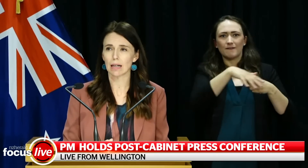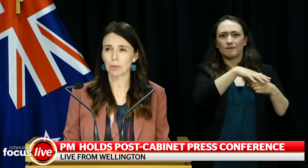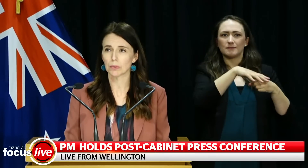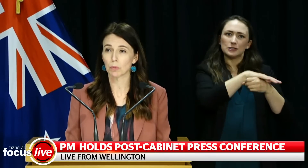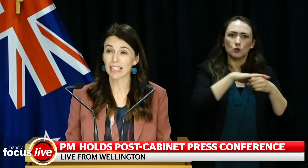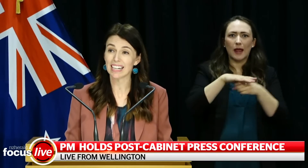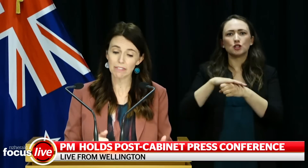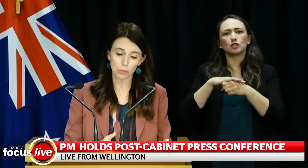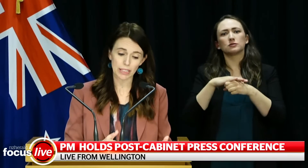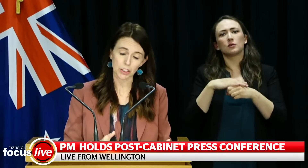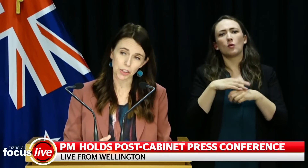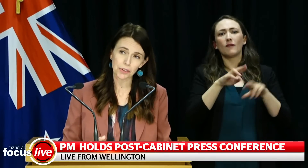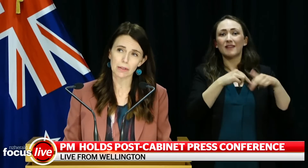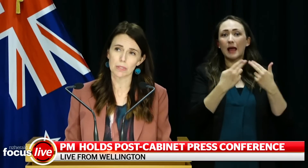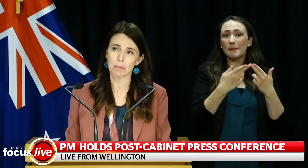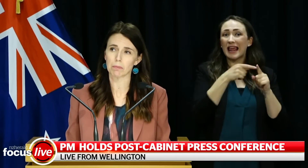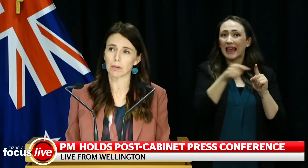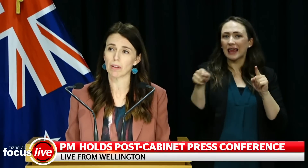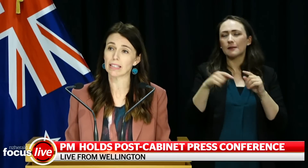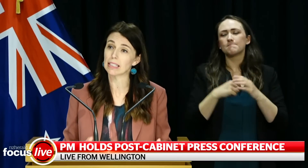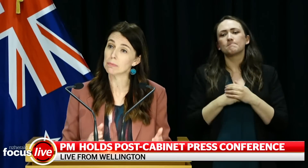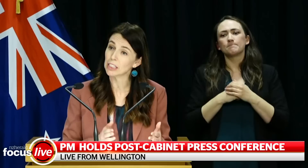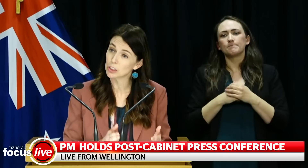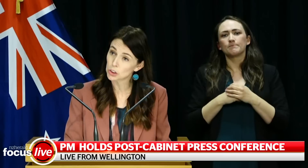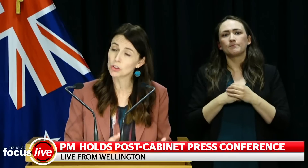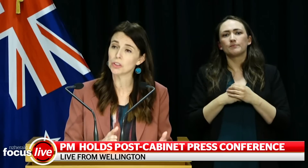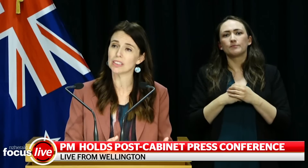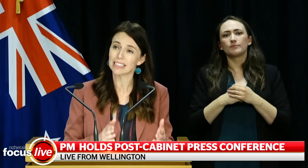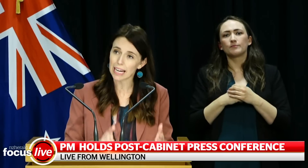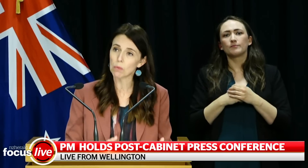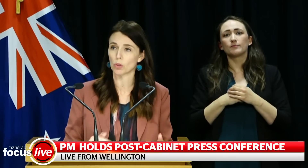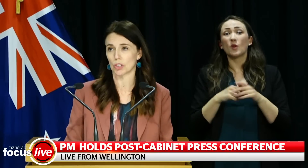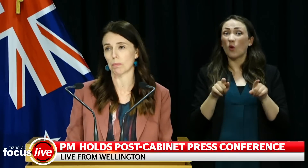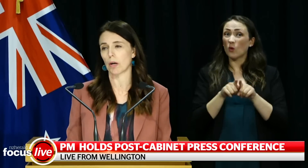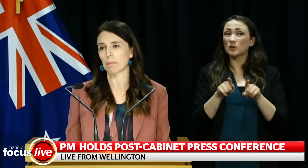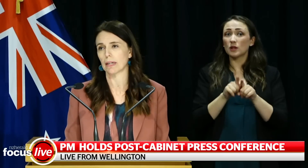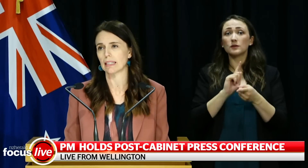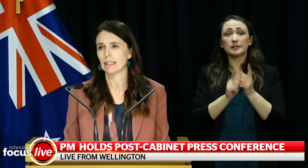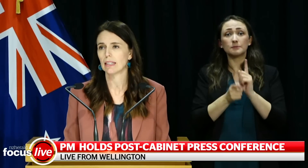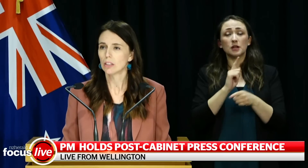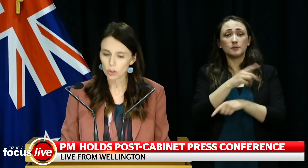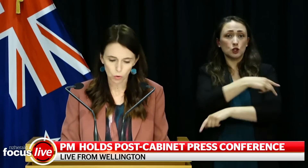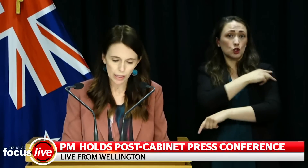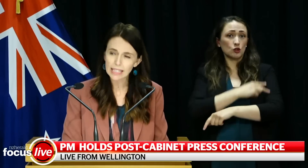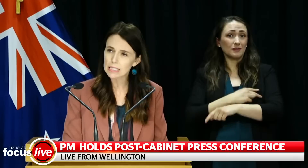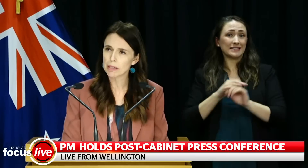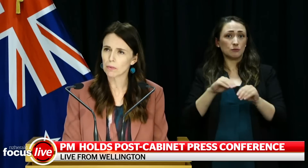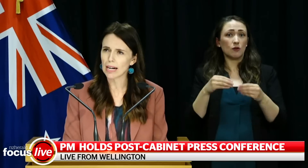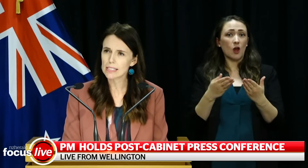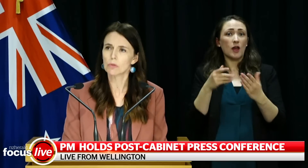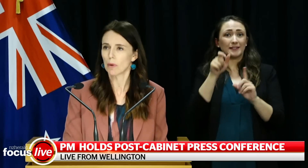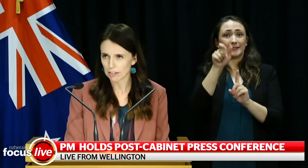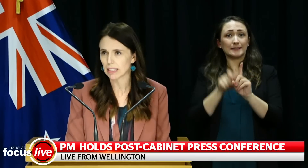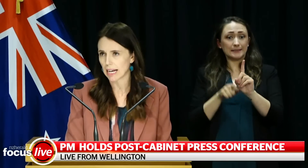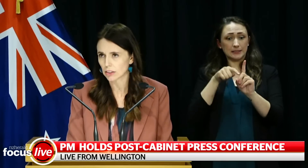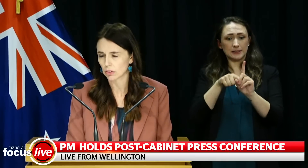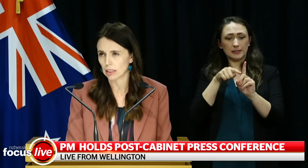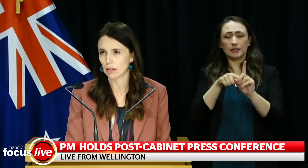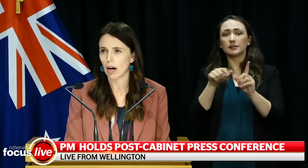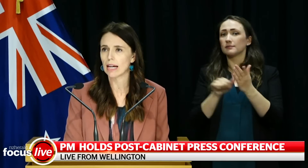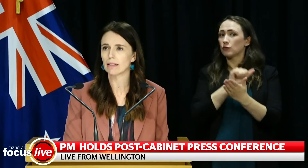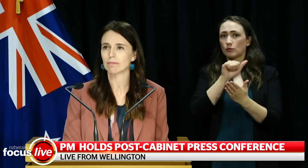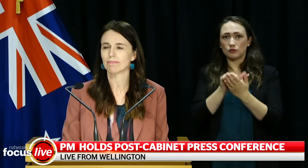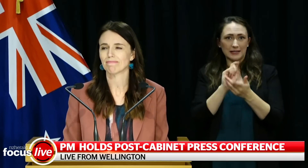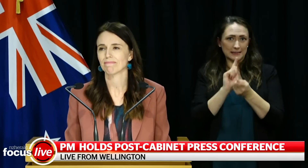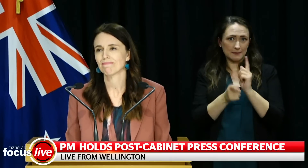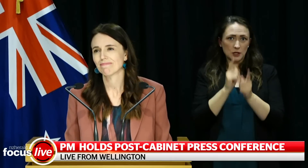have examples where even where security was being provided, there's been concern that that wasn't appropriate. Look, when that's being raised, we have to act on it.